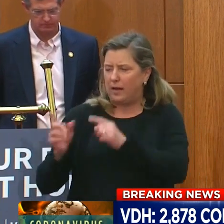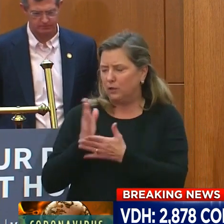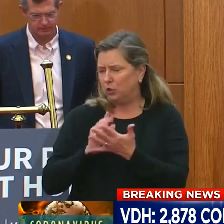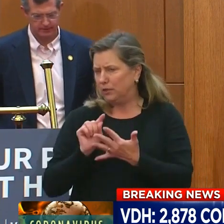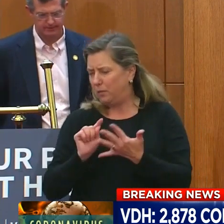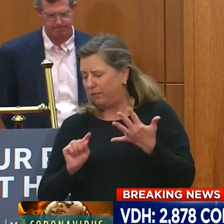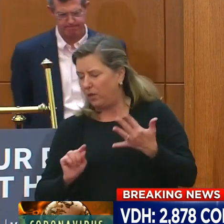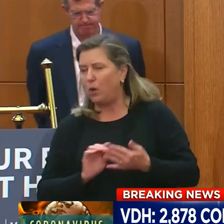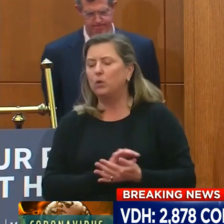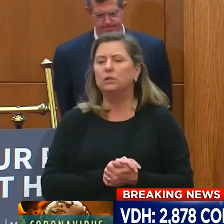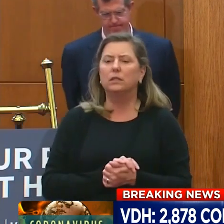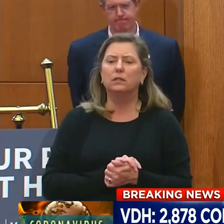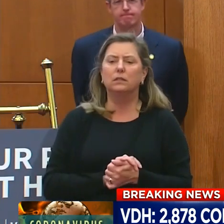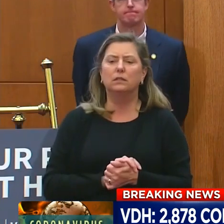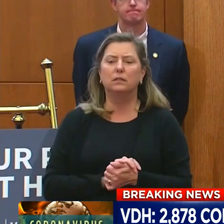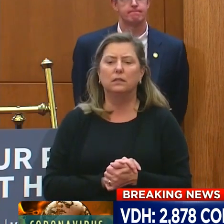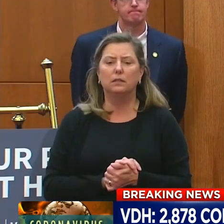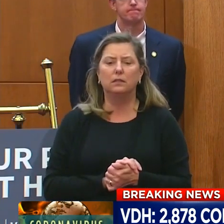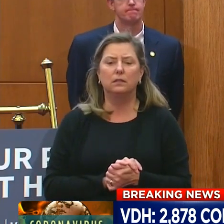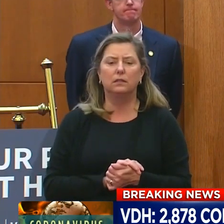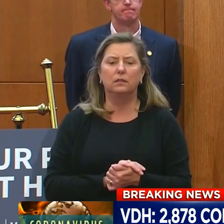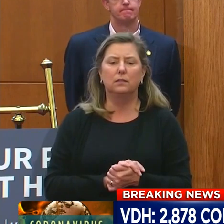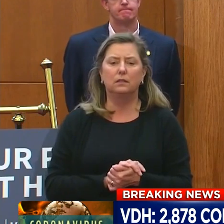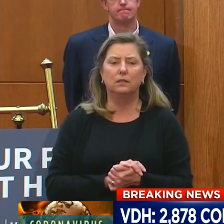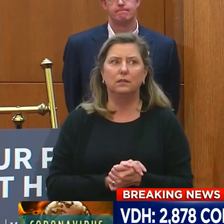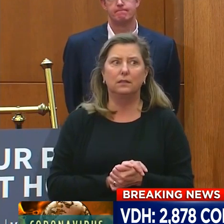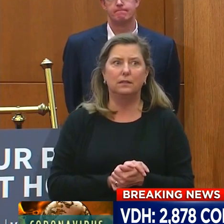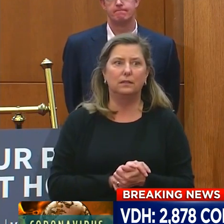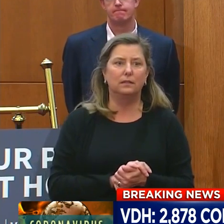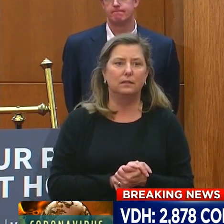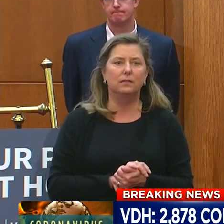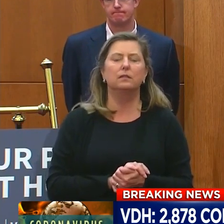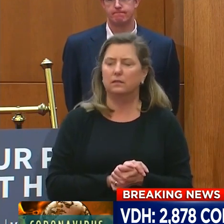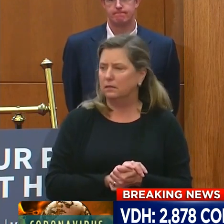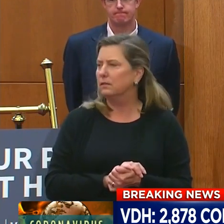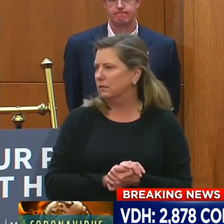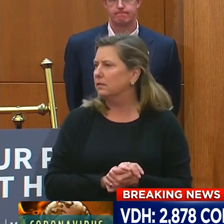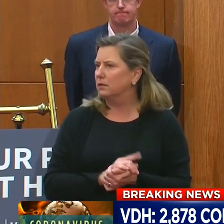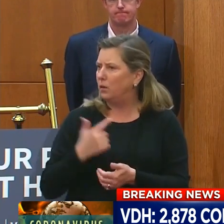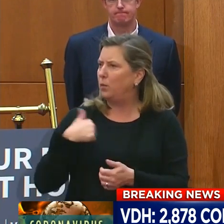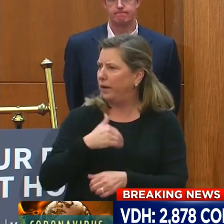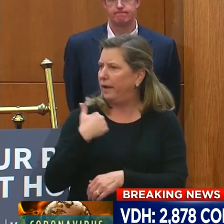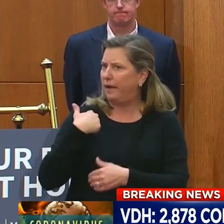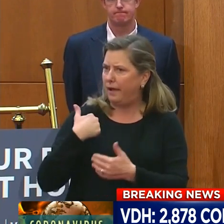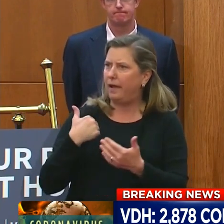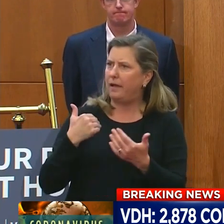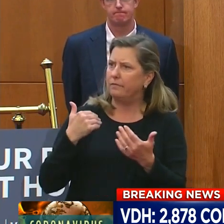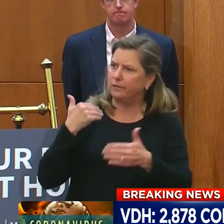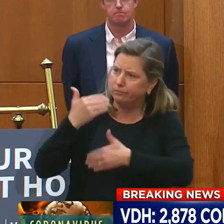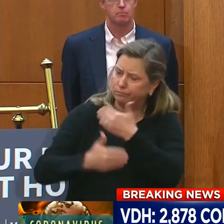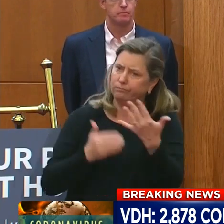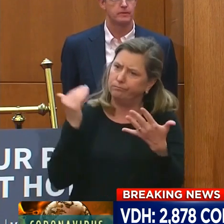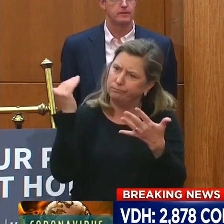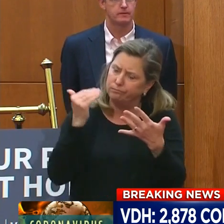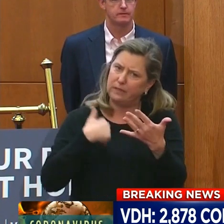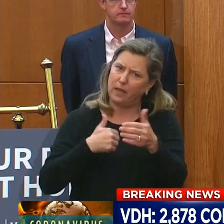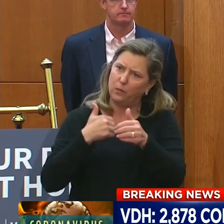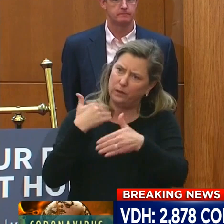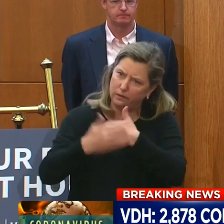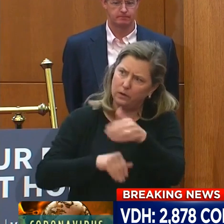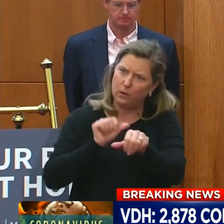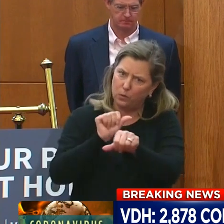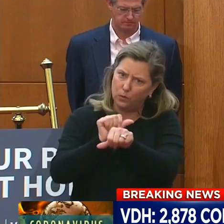but I just want to say that we have a protocol that we work through with parole,